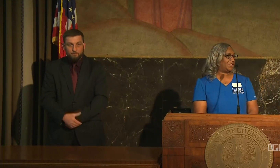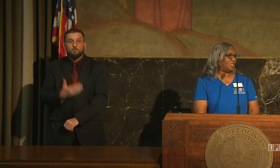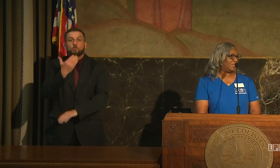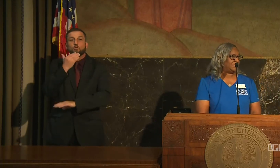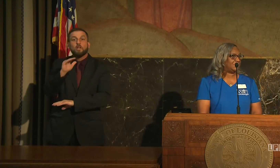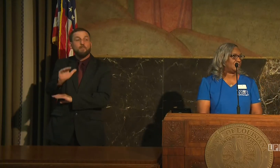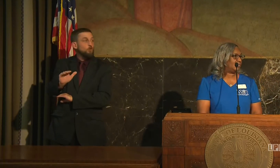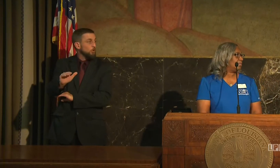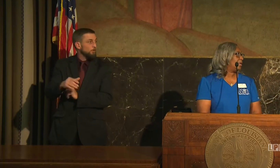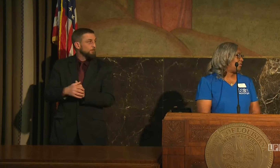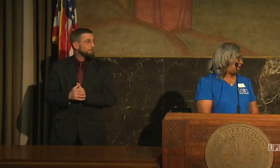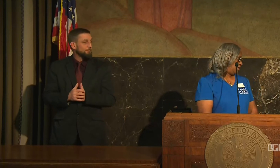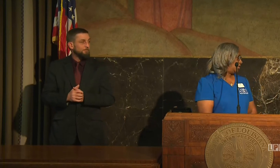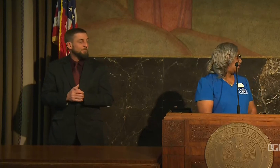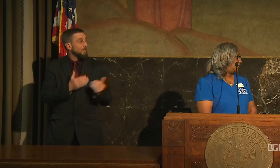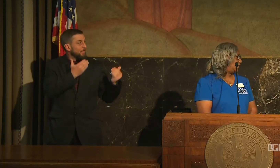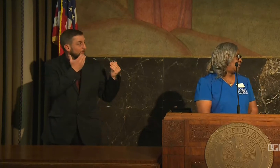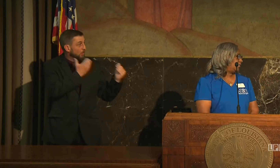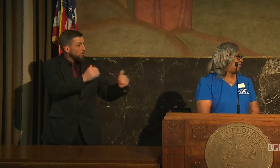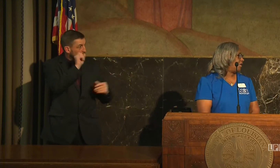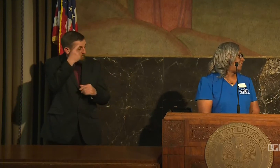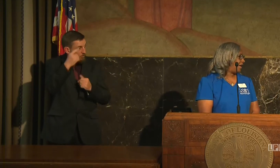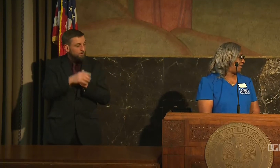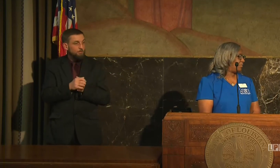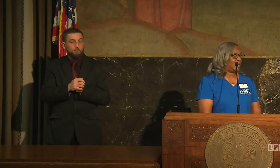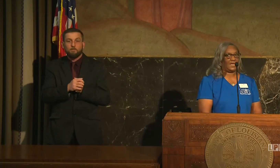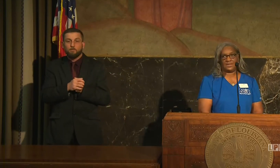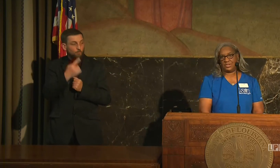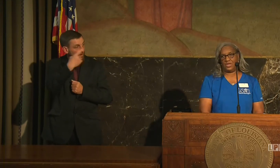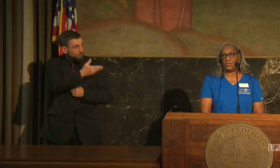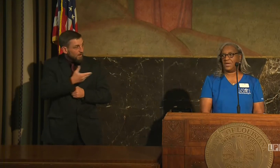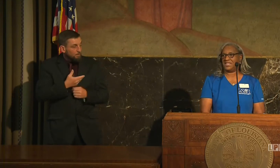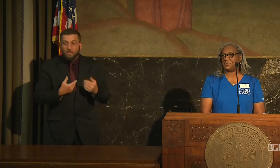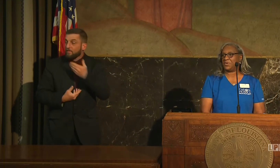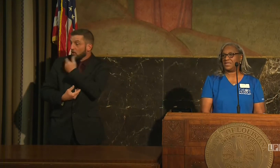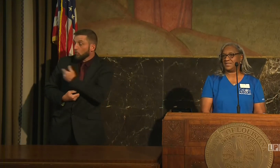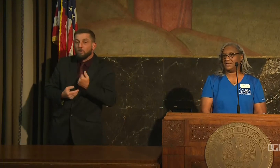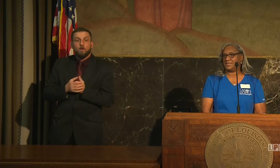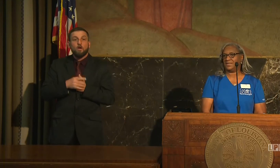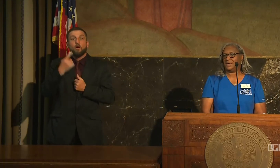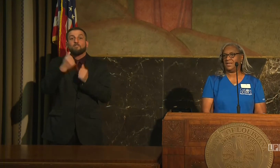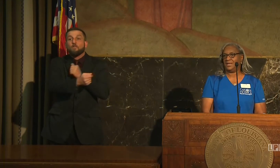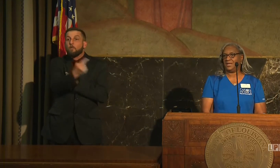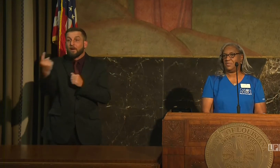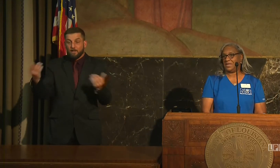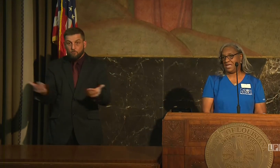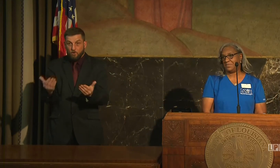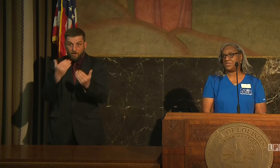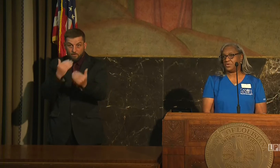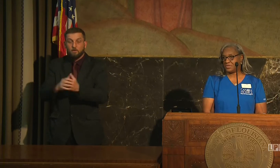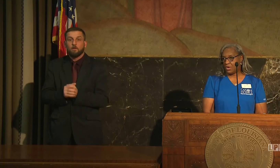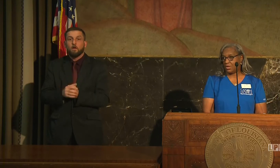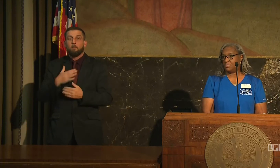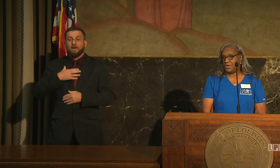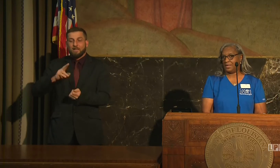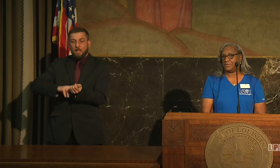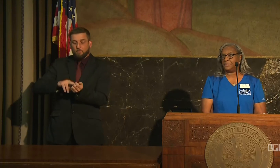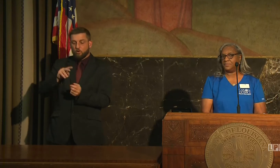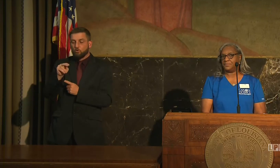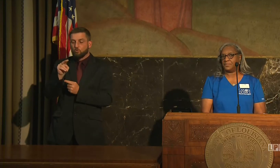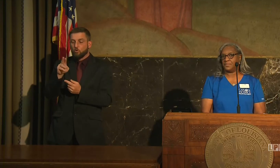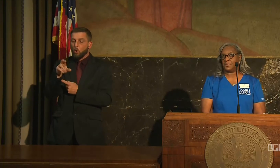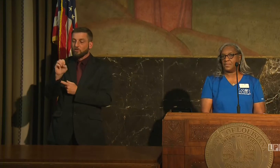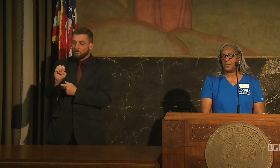Good afternoon. Thank you, Governor, for inviting me, and to everyone that's present. My name is Nurse Carla